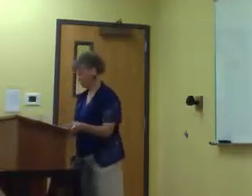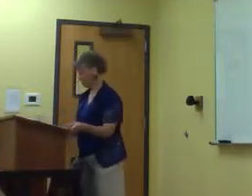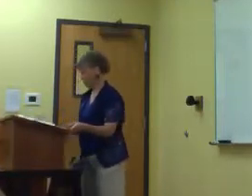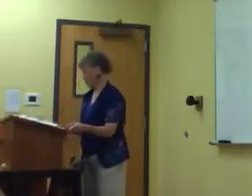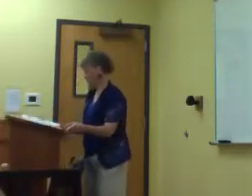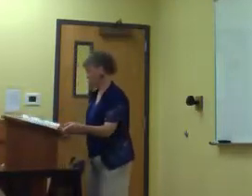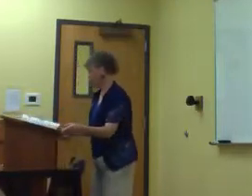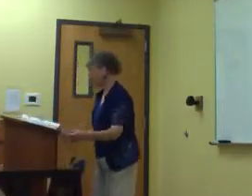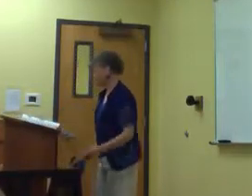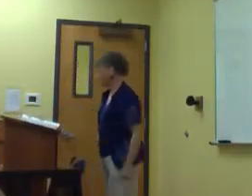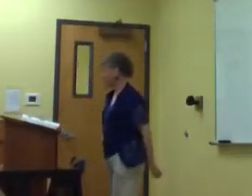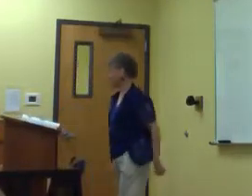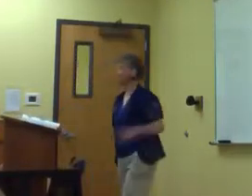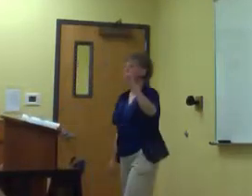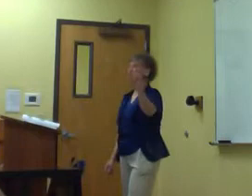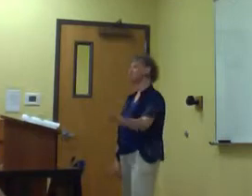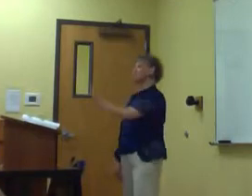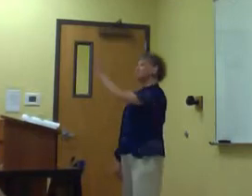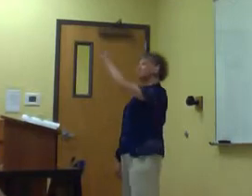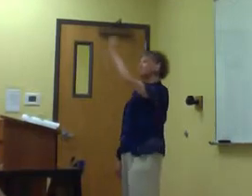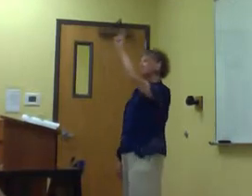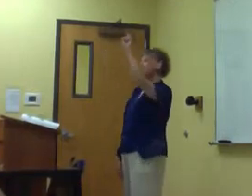you've got last week's.